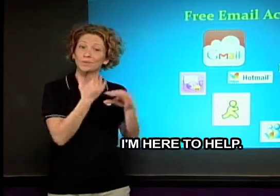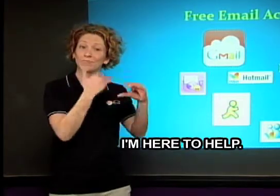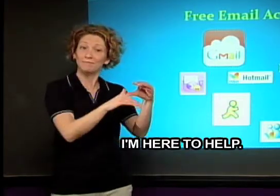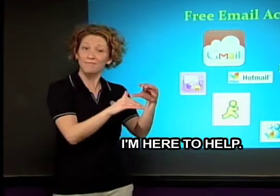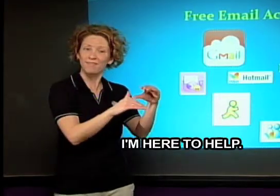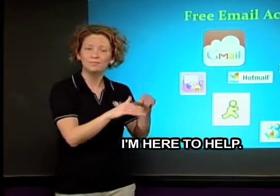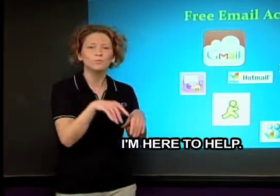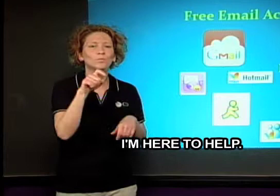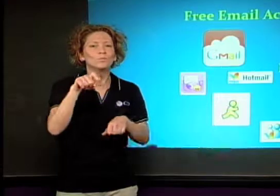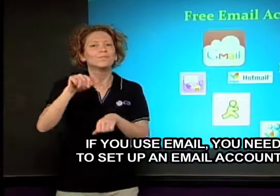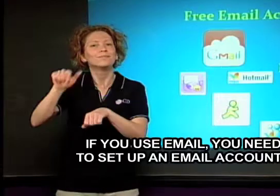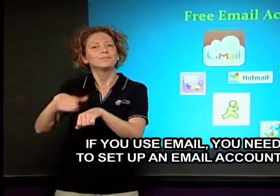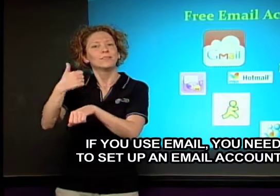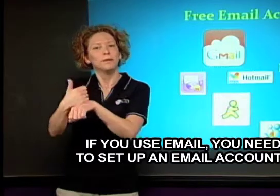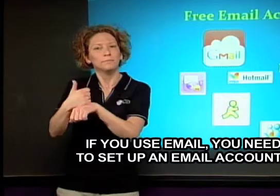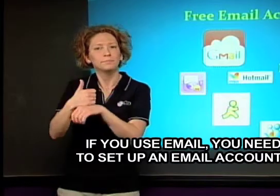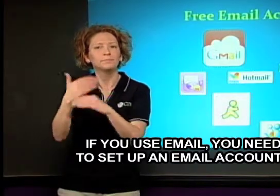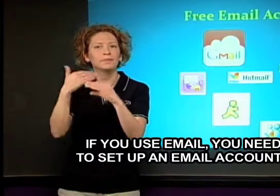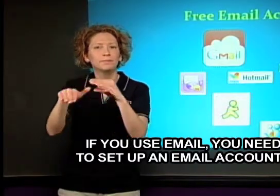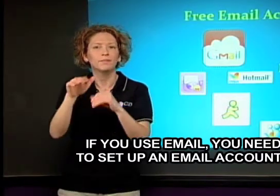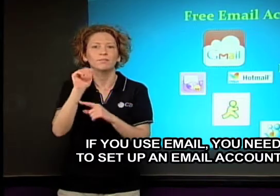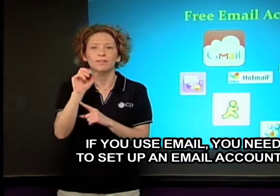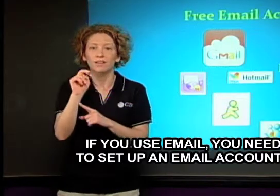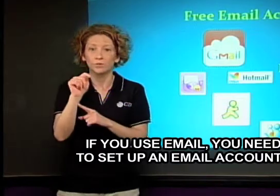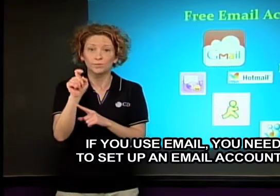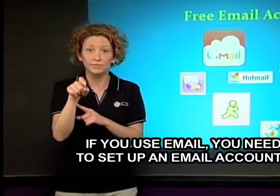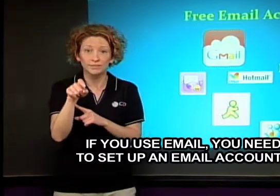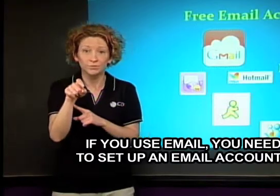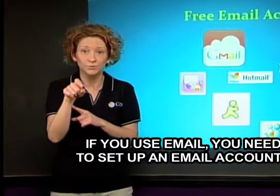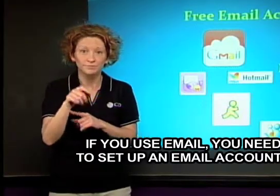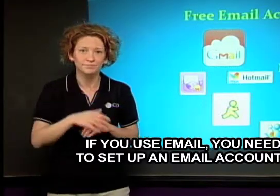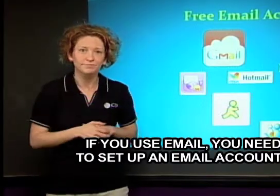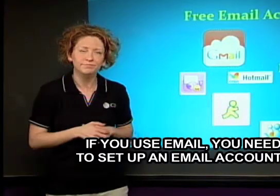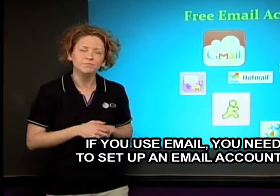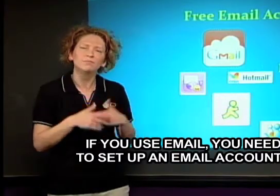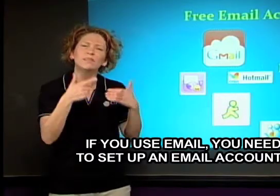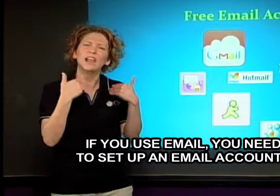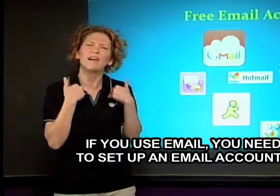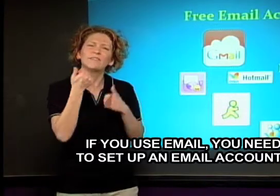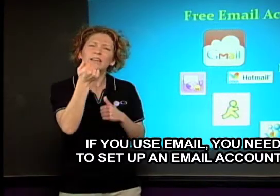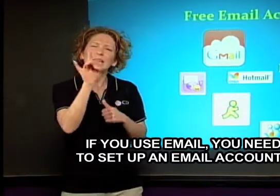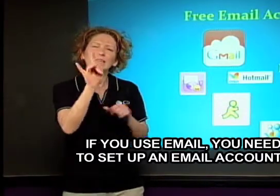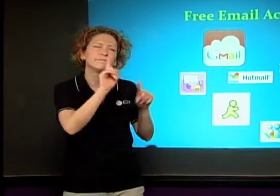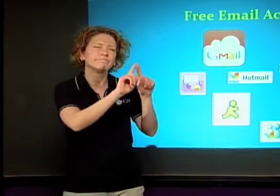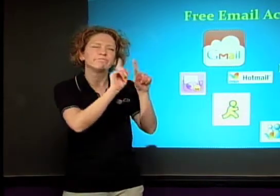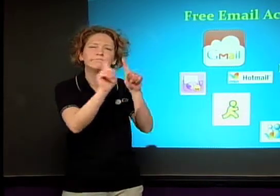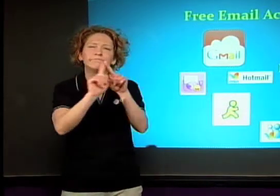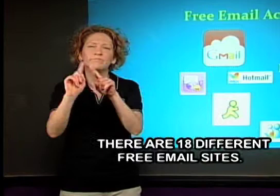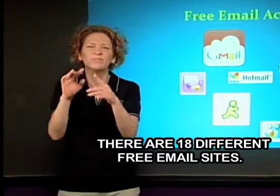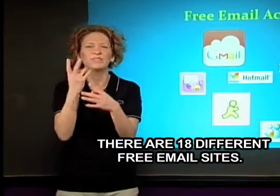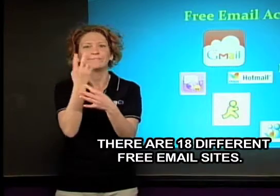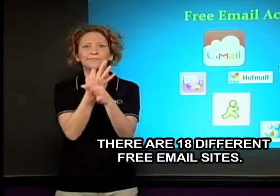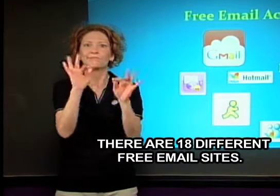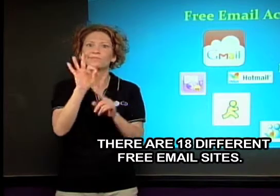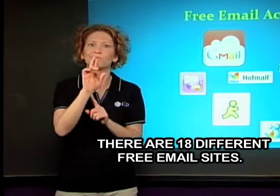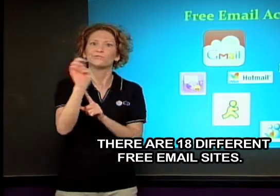help. If you use email, you need to set up an email account. There are 18